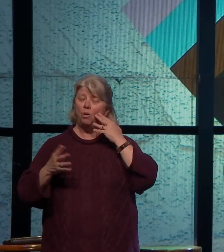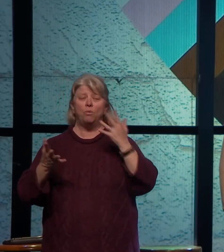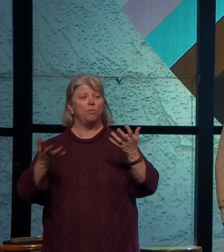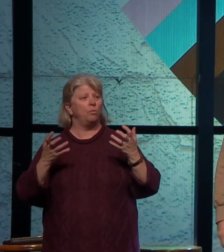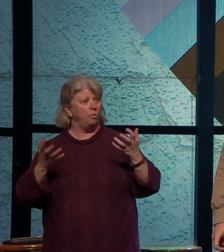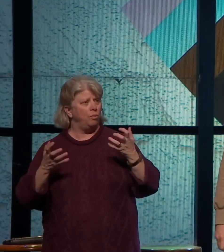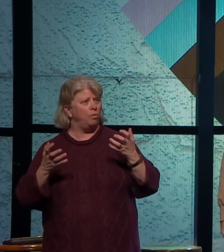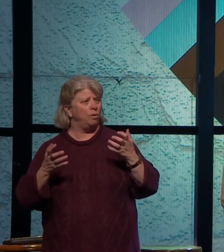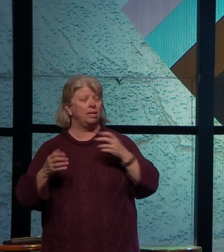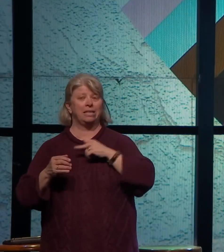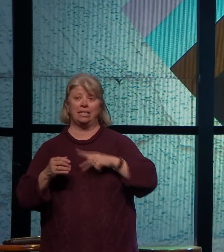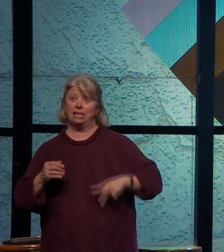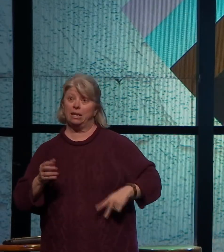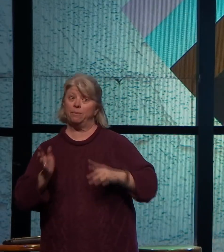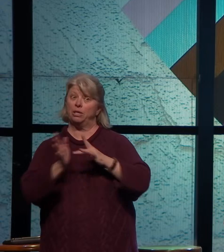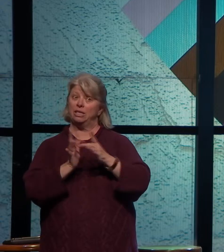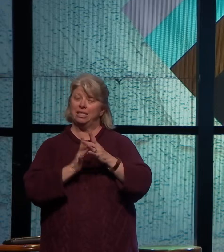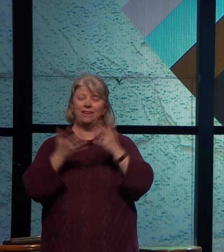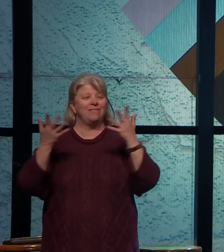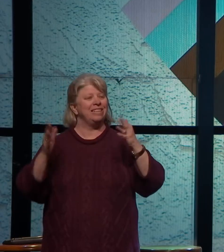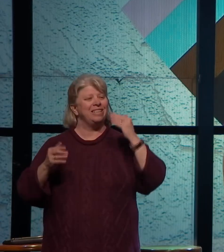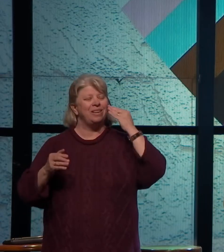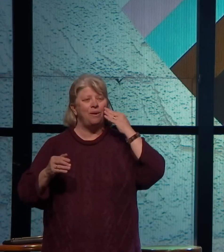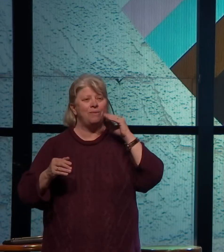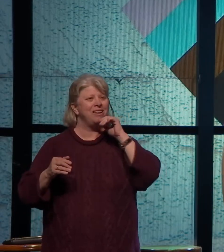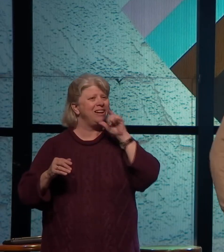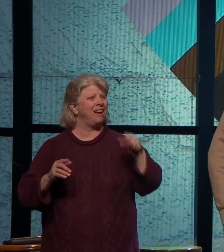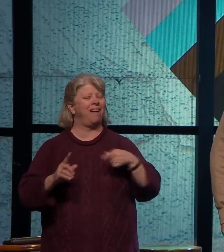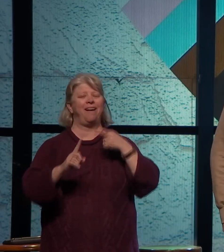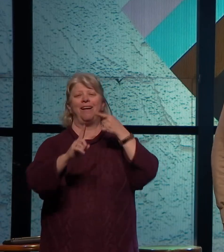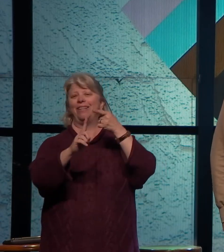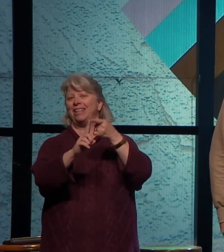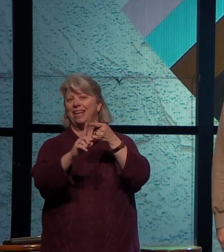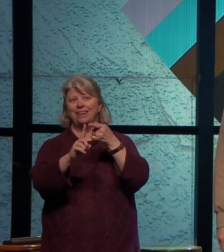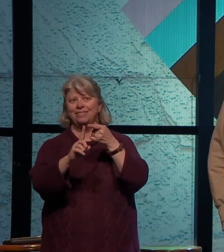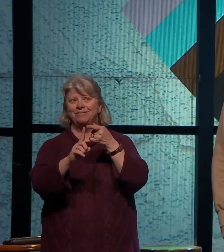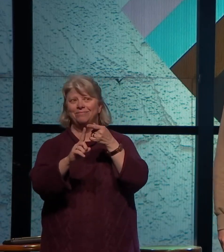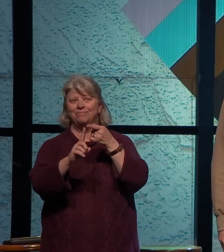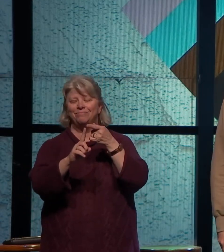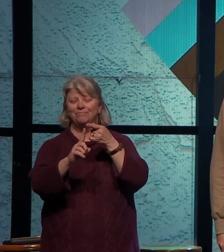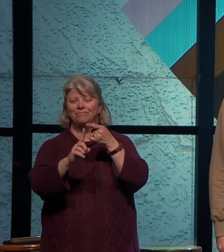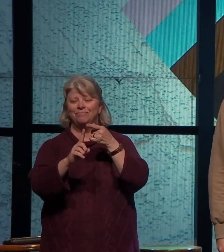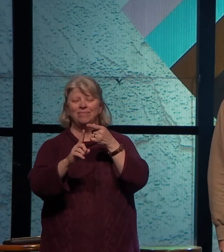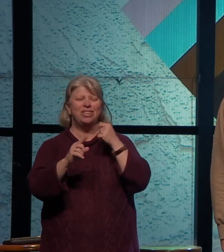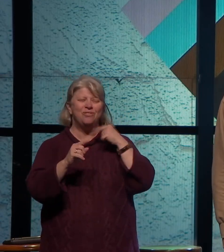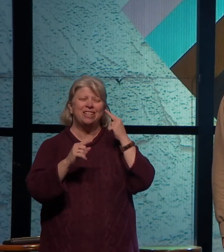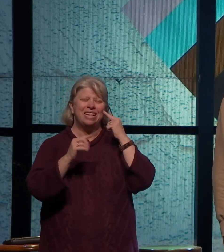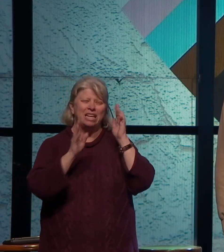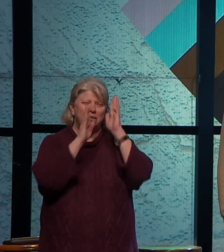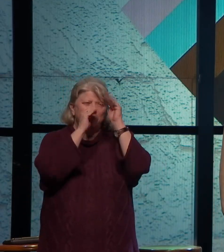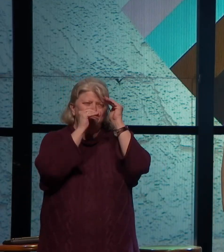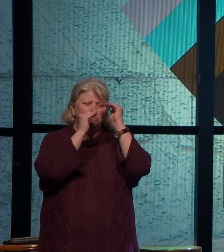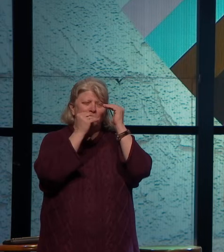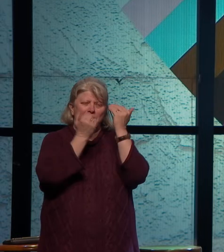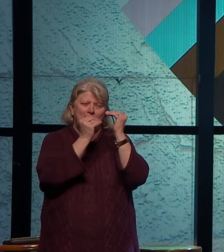longs for, this king, yet Jesus knows that that's not the end game. It's just, he knows they're thinking too small.